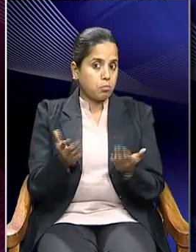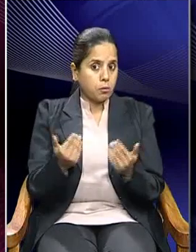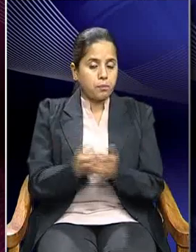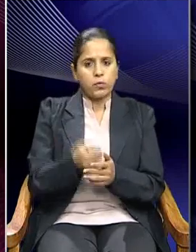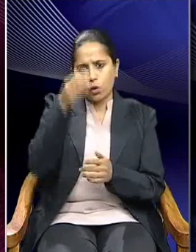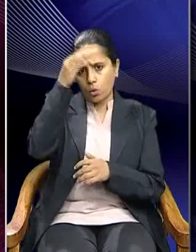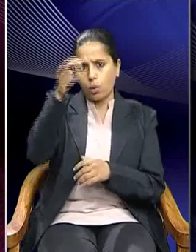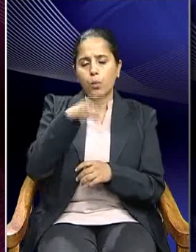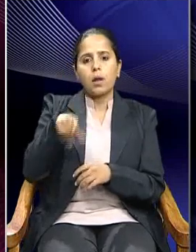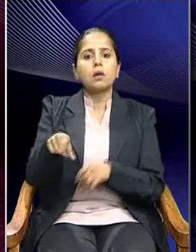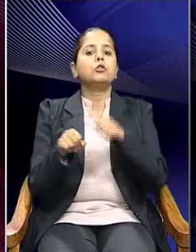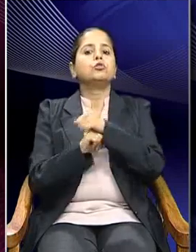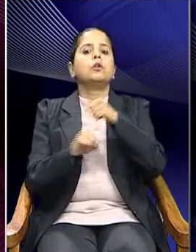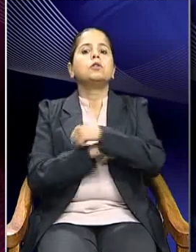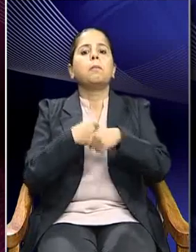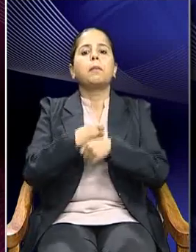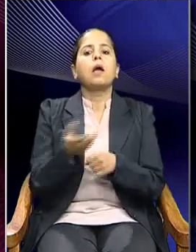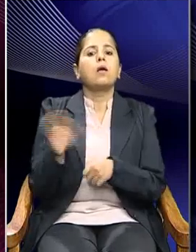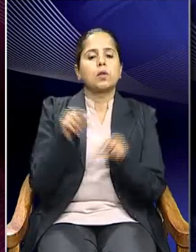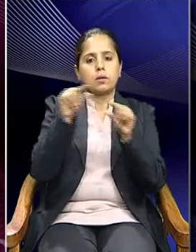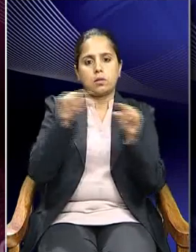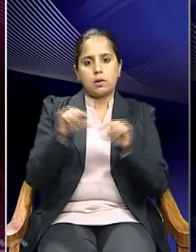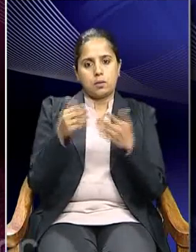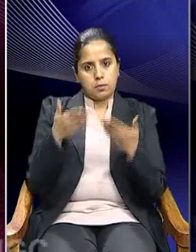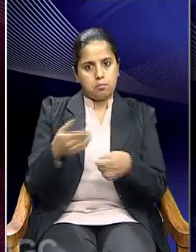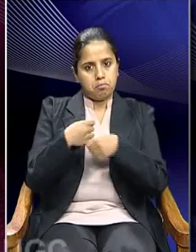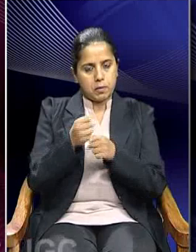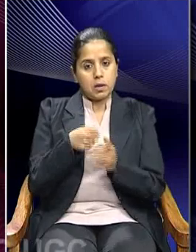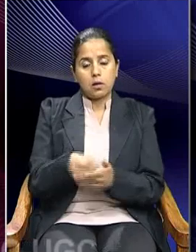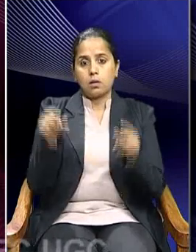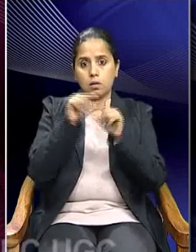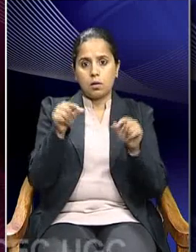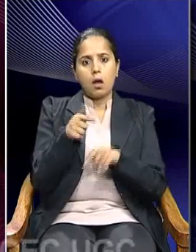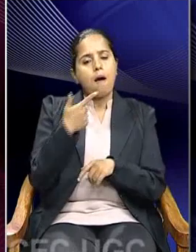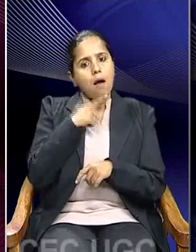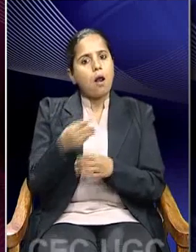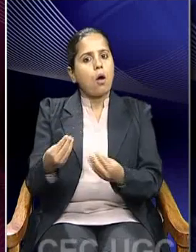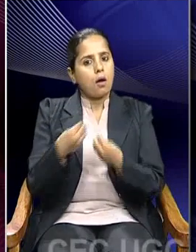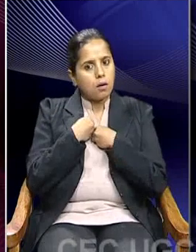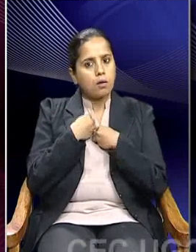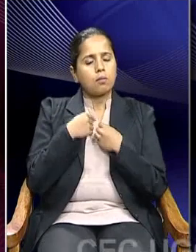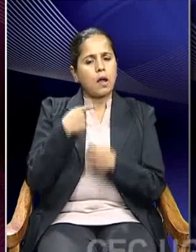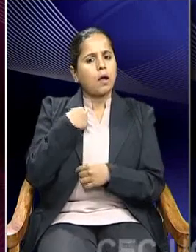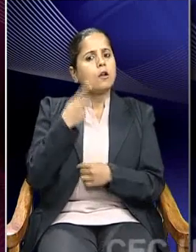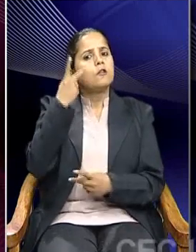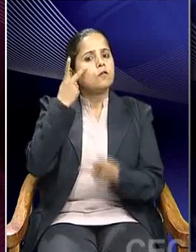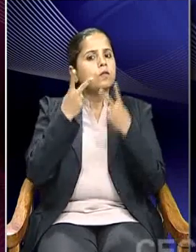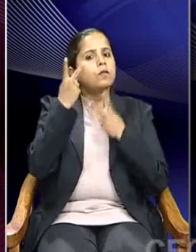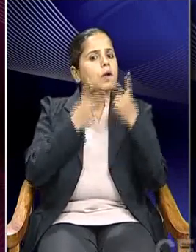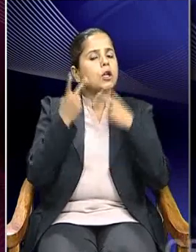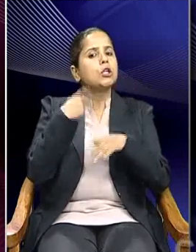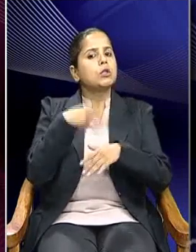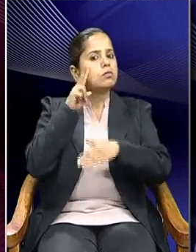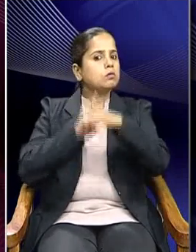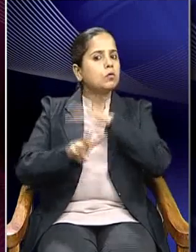Concepts are structured from definition. So definition allows us to visualize the phenomena that